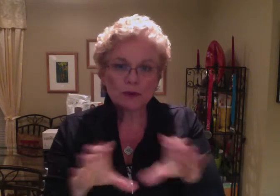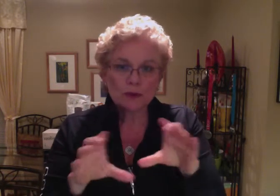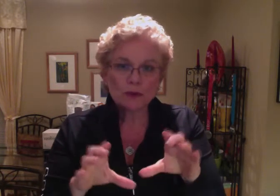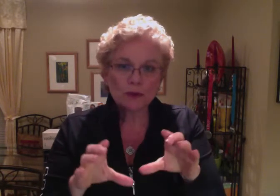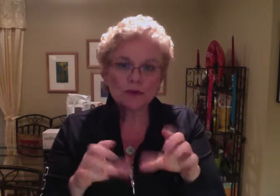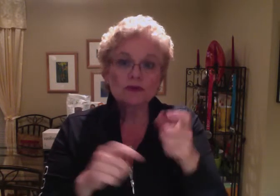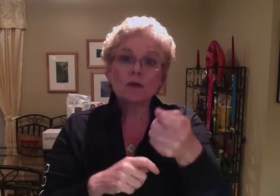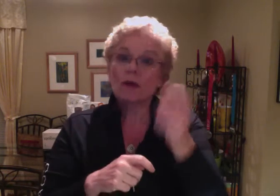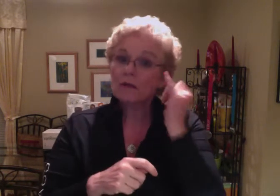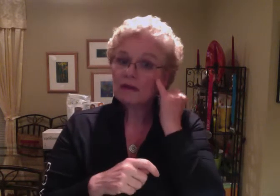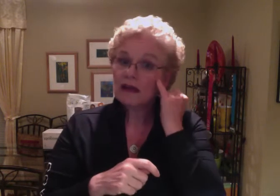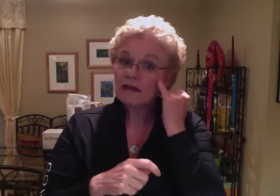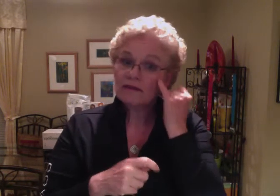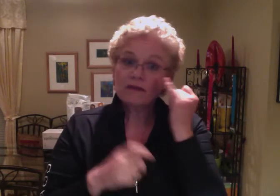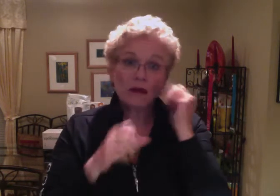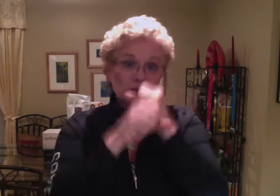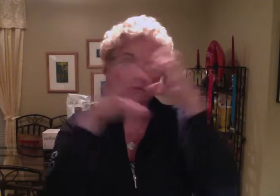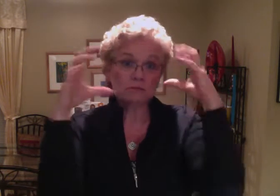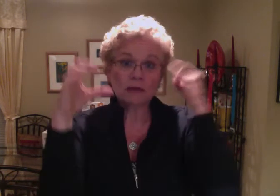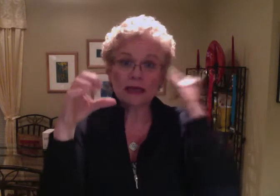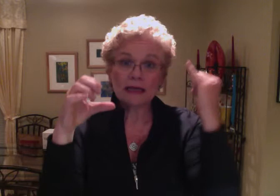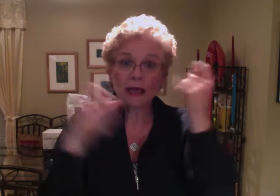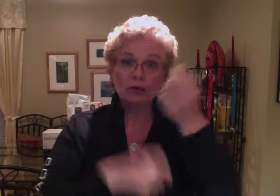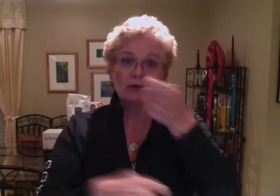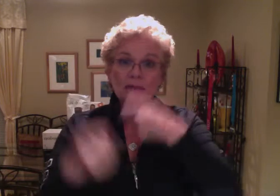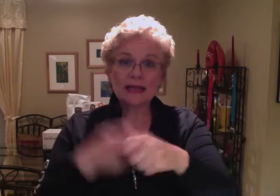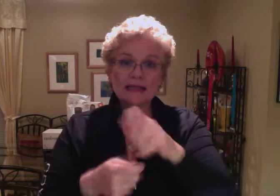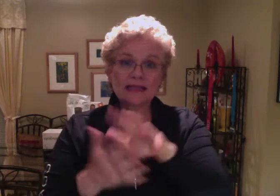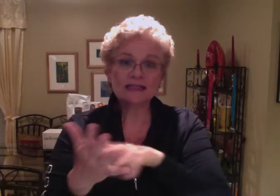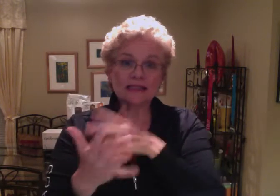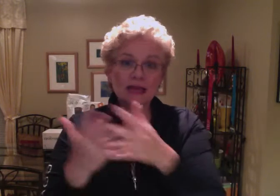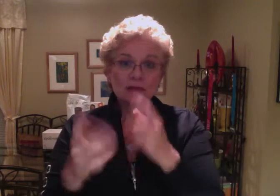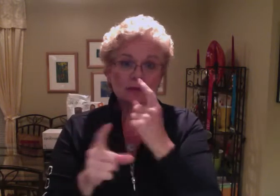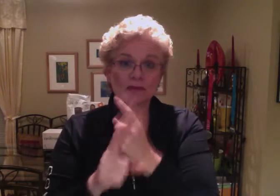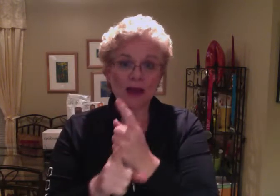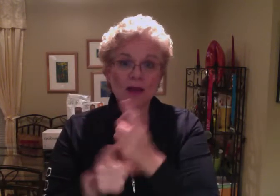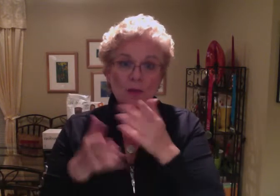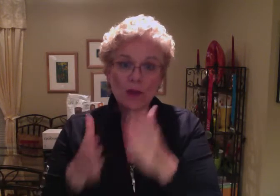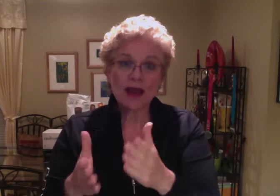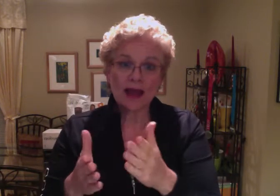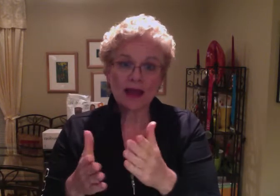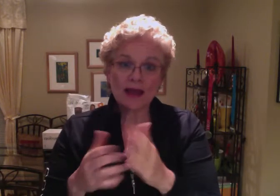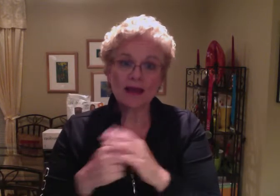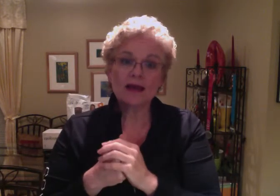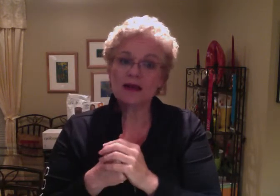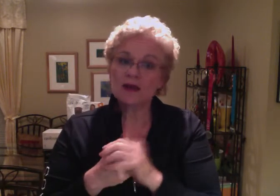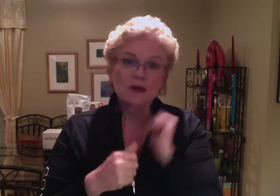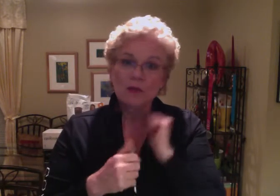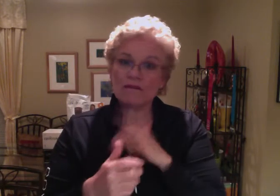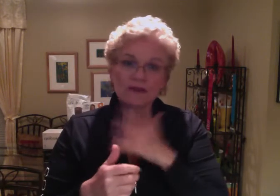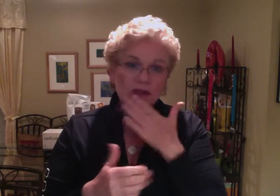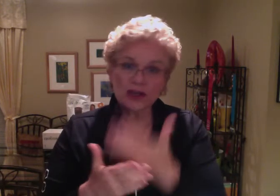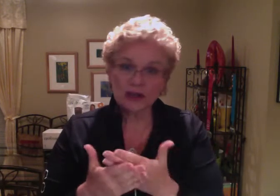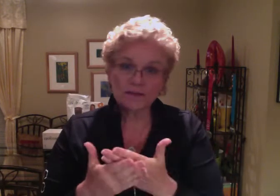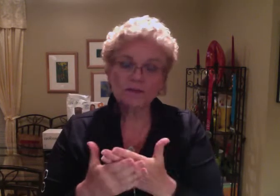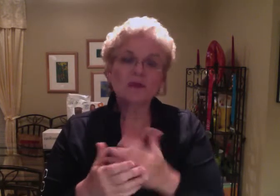our day, you don't feel the same way. So even though you're talking to them about Shakeology, there's a lot more you could talk to them about because